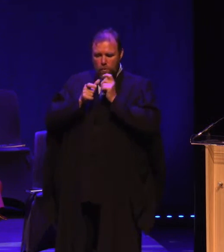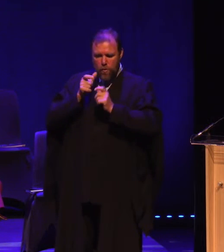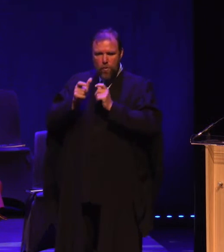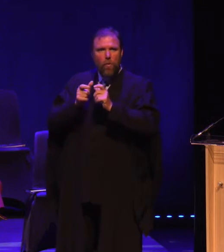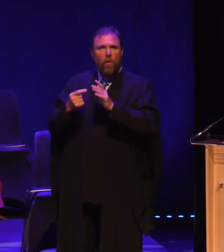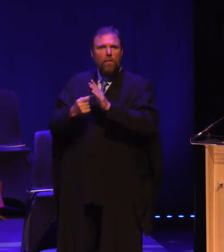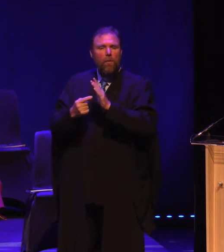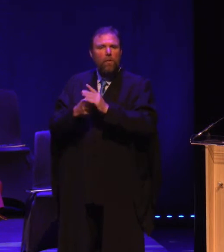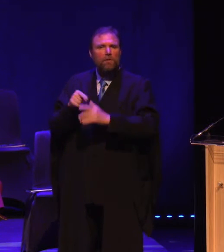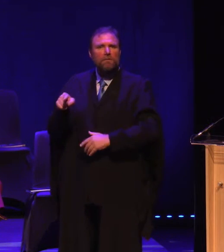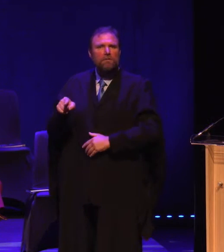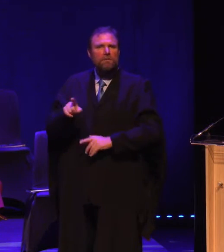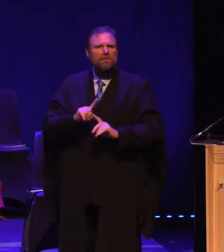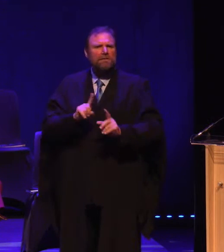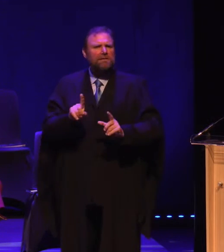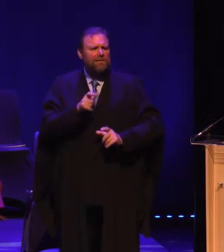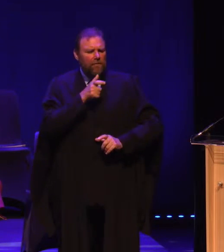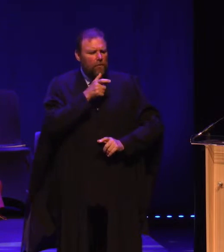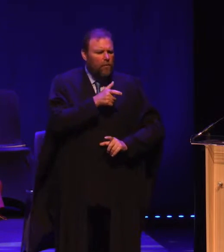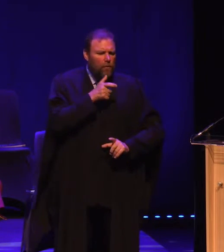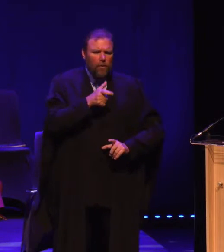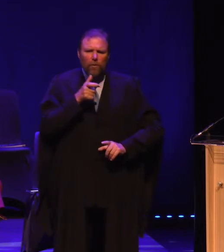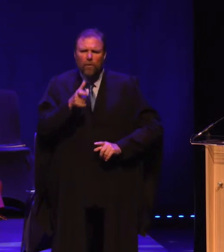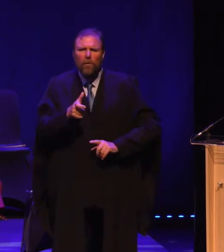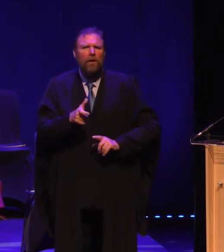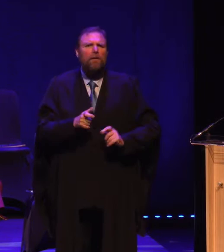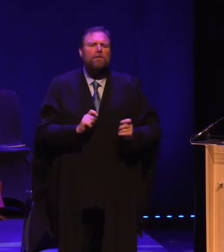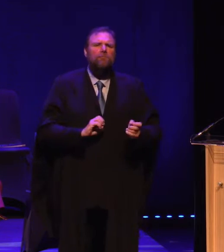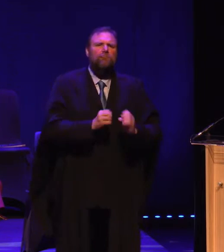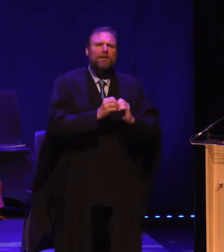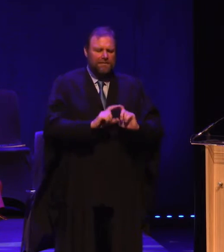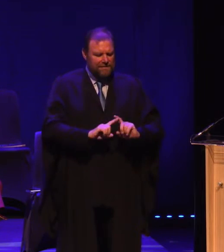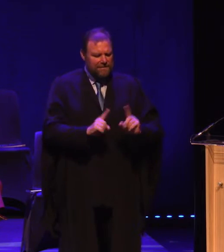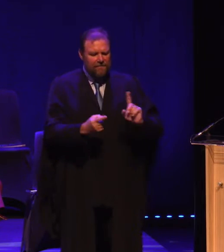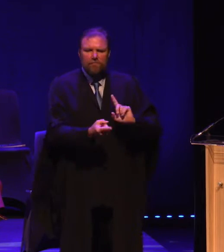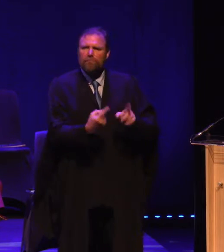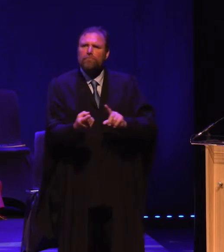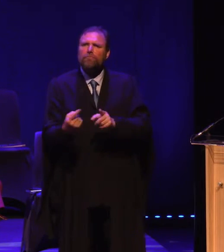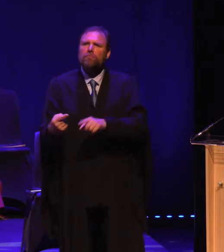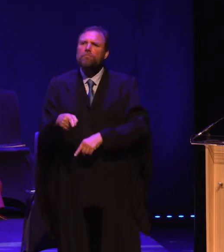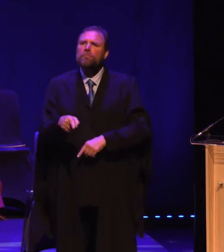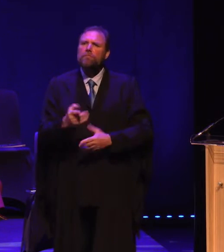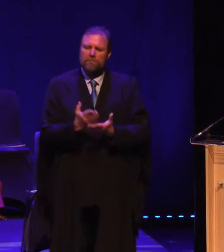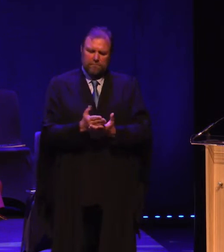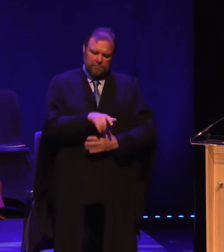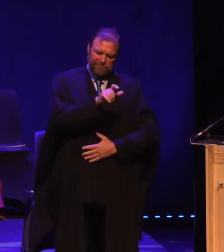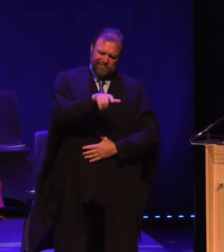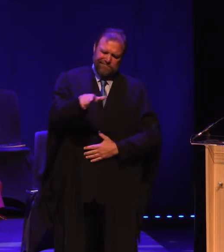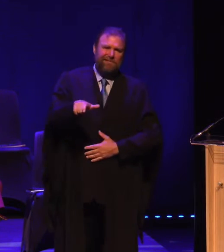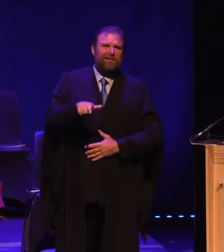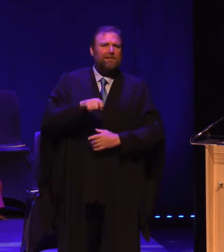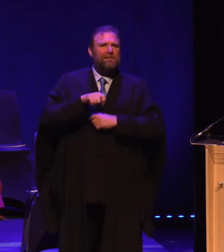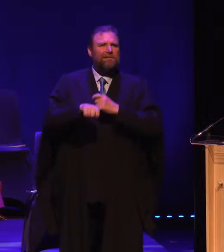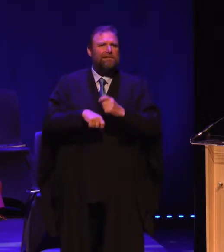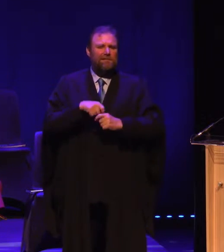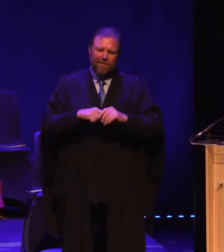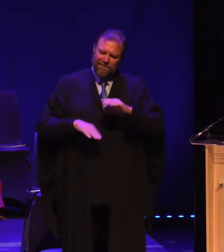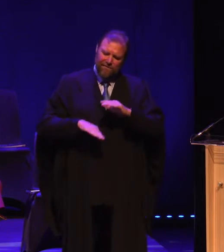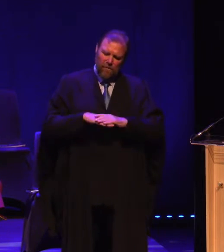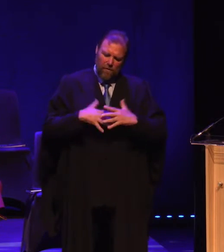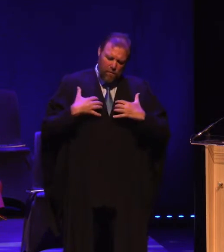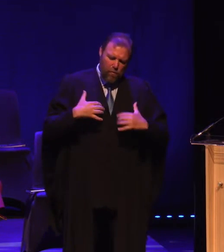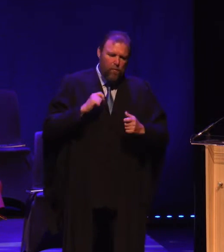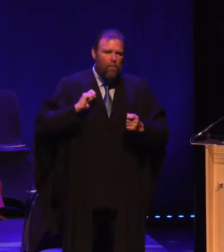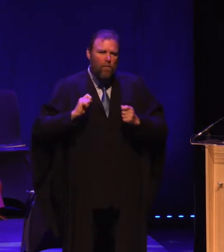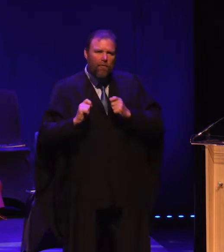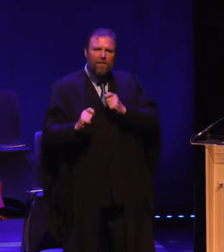that different cues can lead to different outcomes, and how athletes adopt movement strategies to produce force, speed and power in a